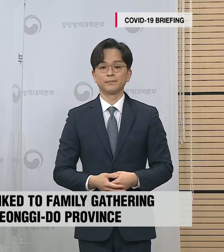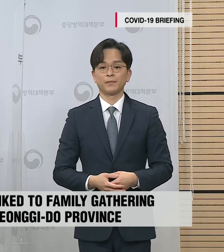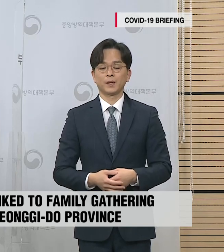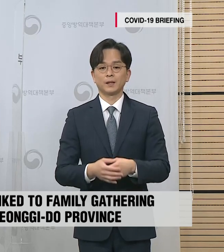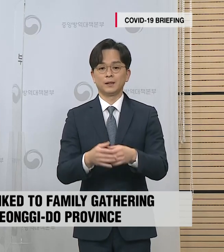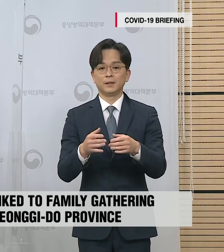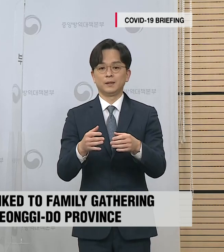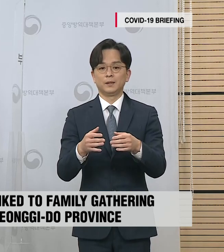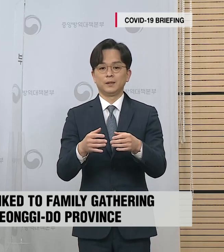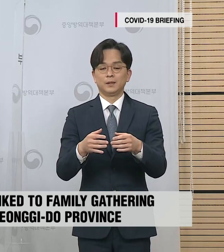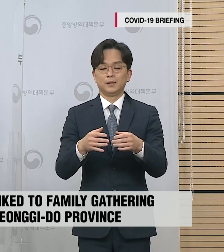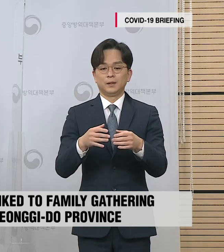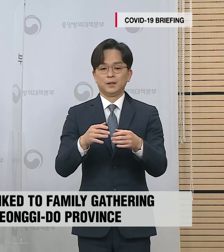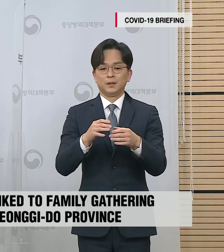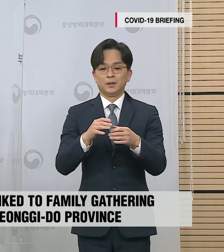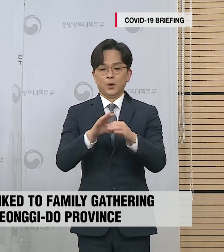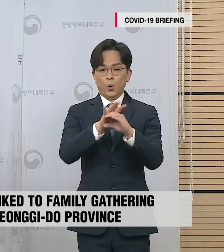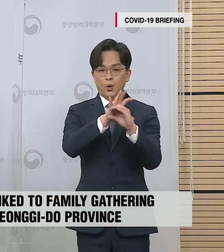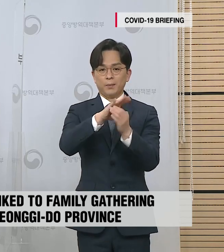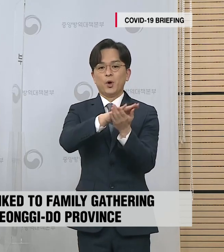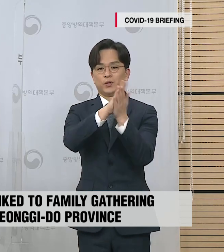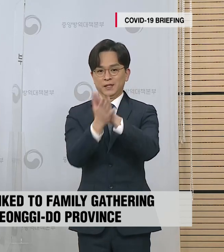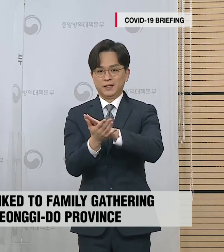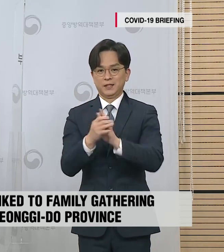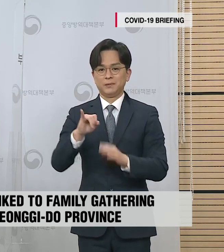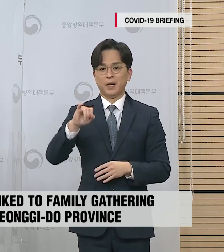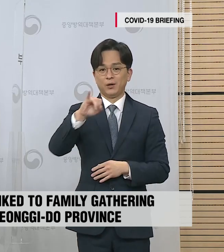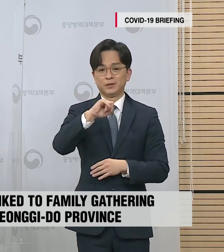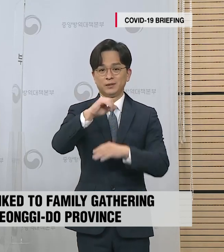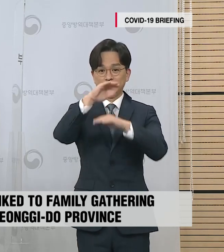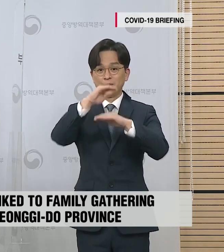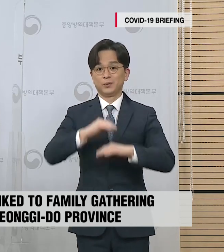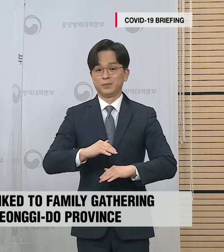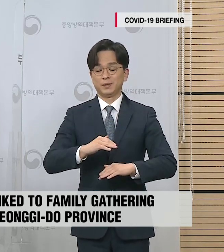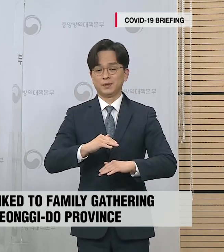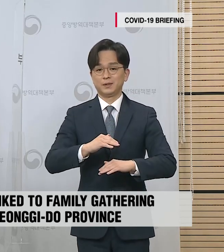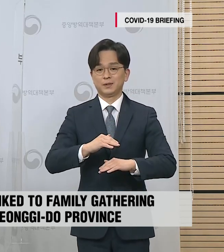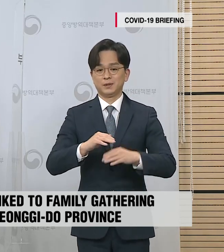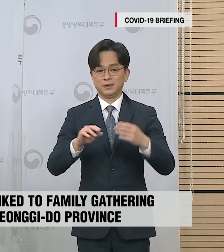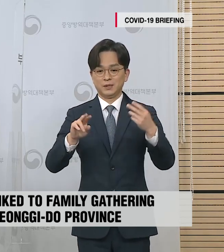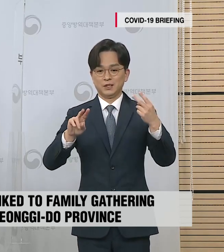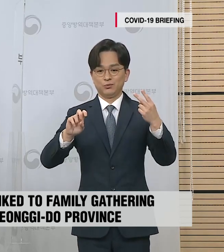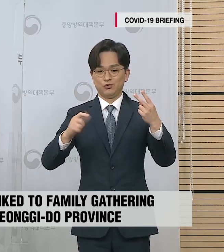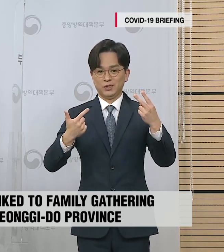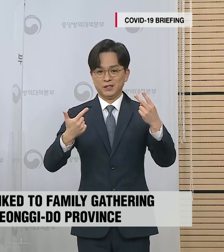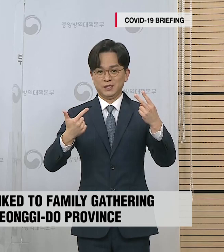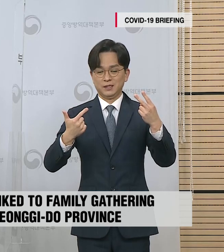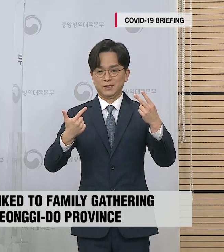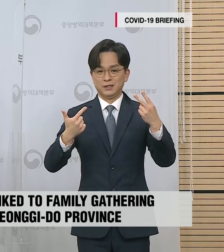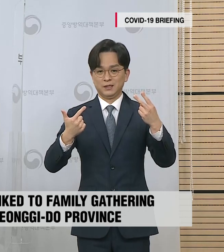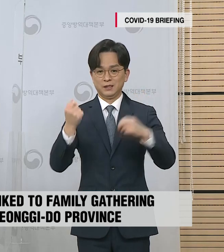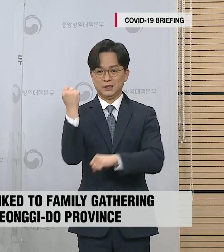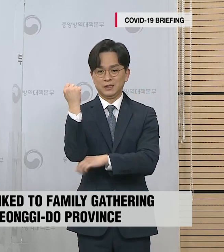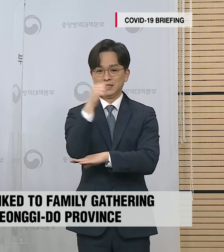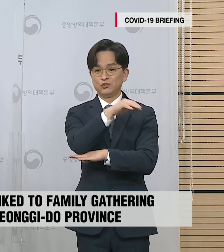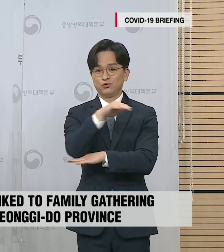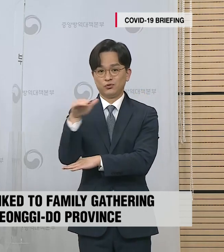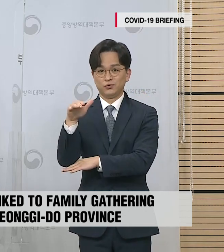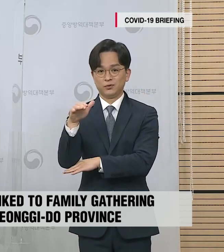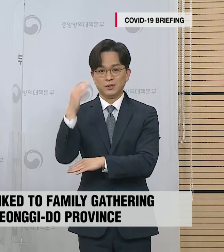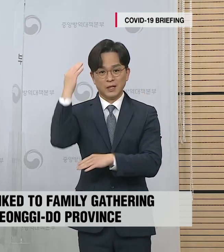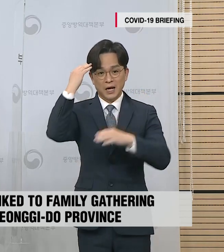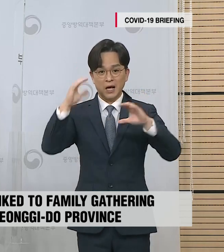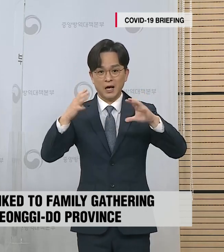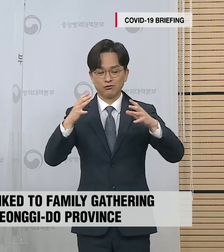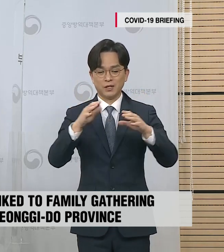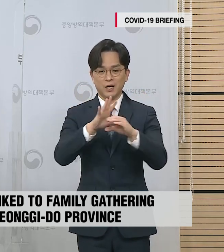And also here in South Korea, we are seeing some risk factors stemming from the new variants. As of today, February 16th,